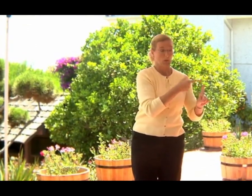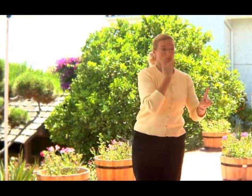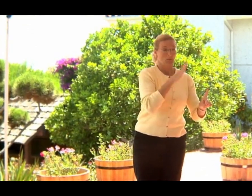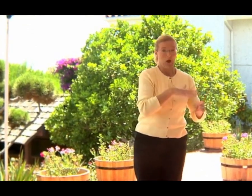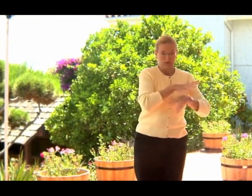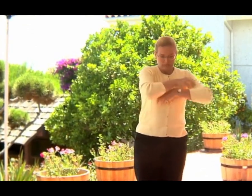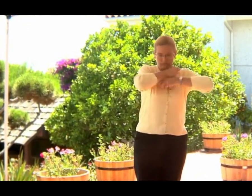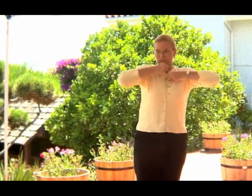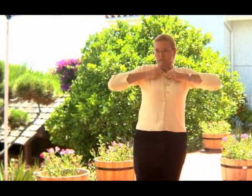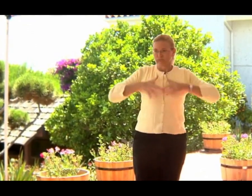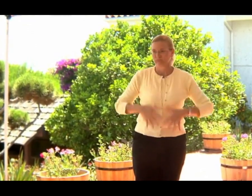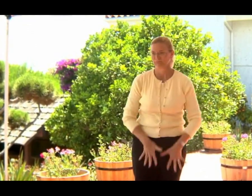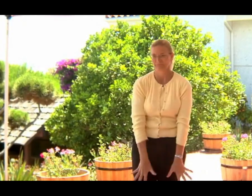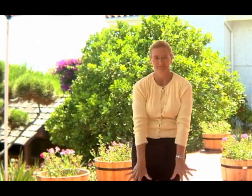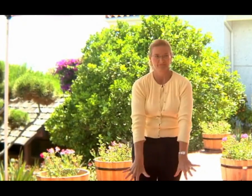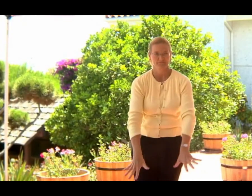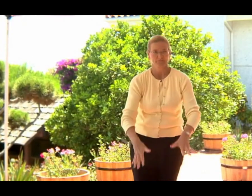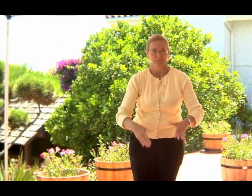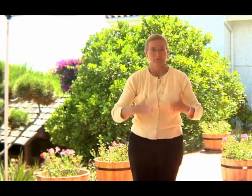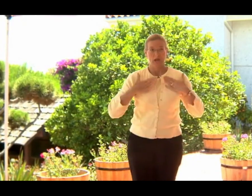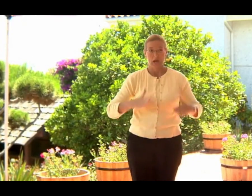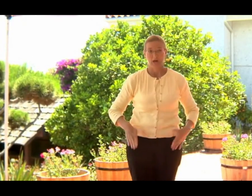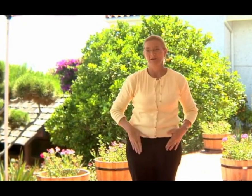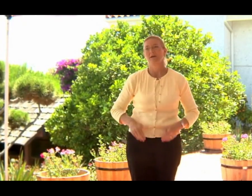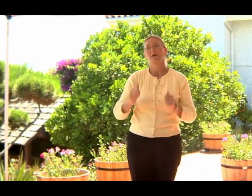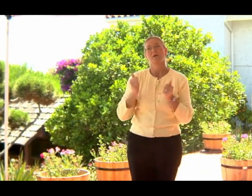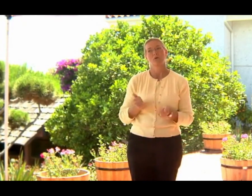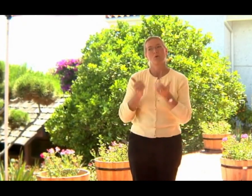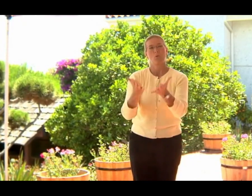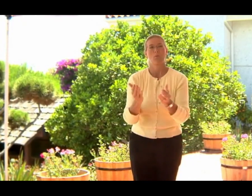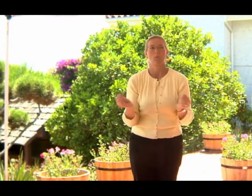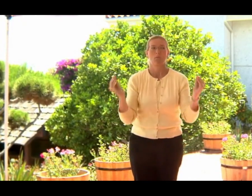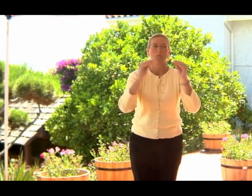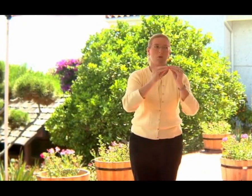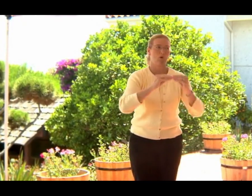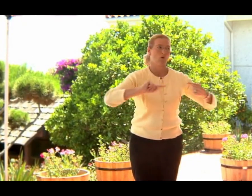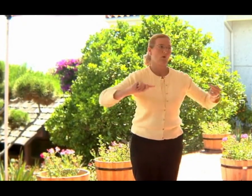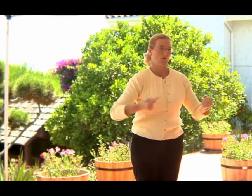Sometimes these bad cells might spread to other parts of the body where they will cause more harm.